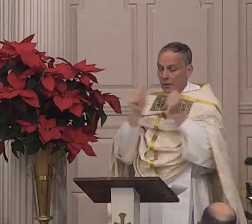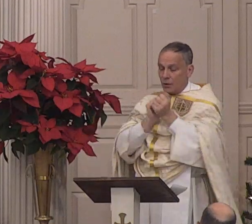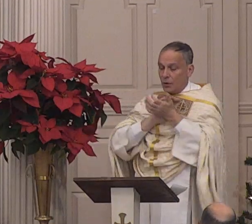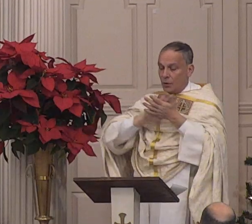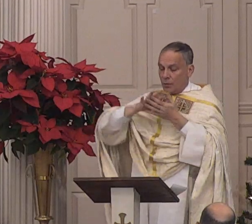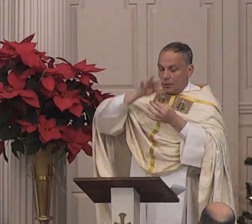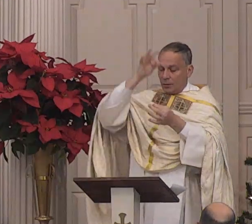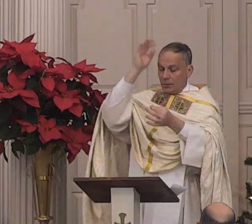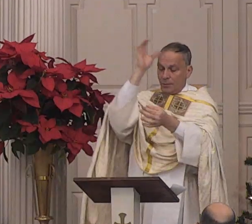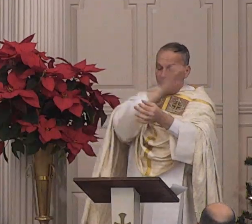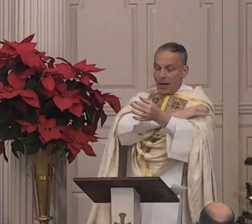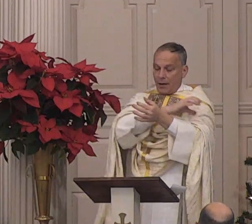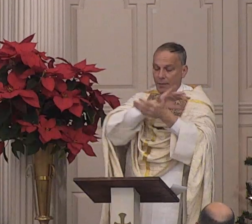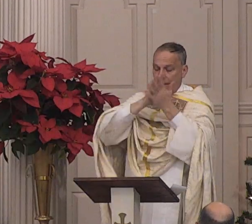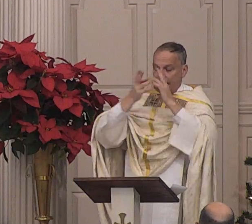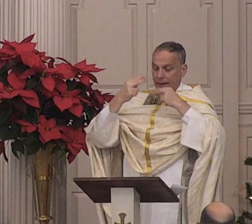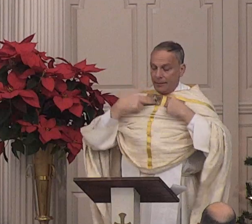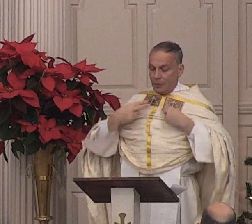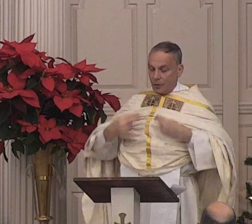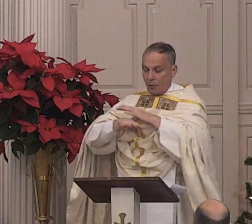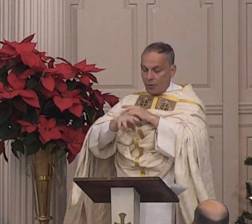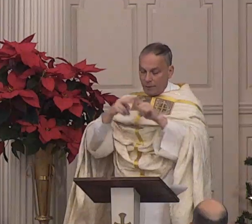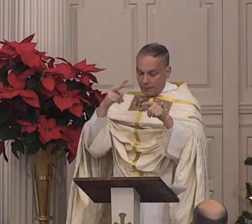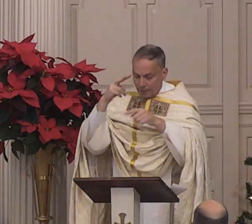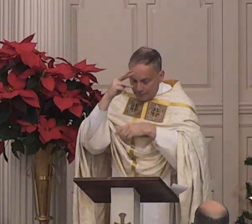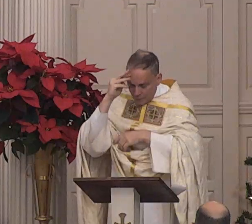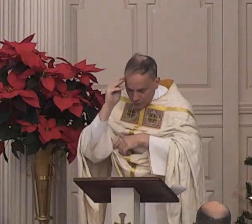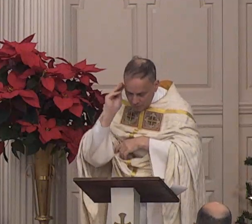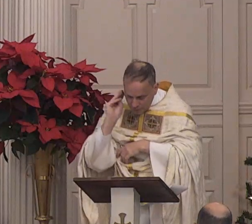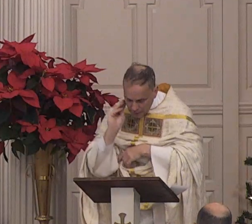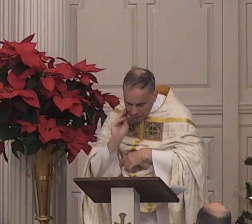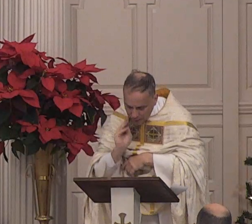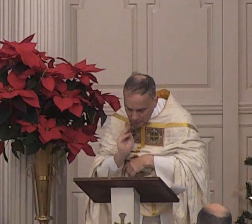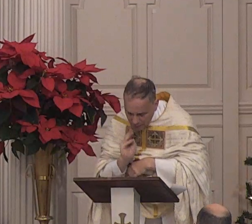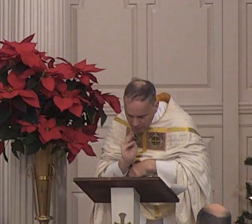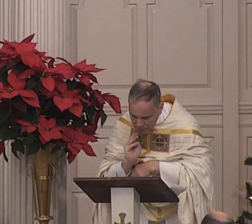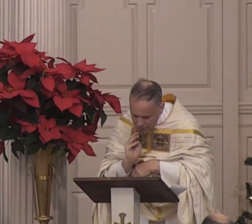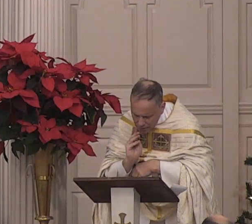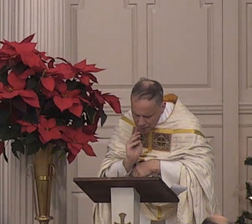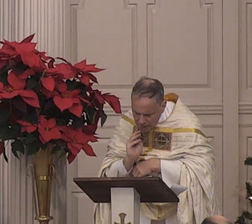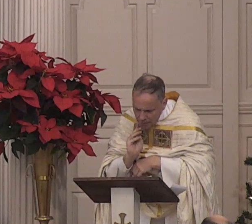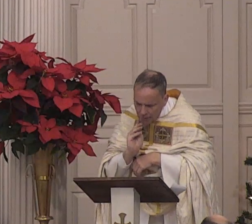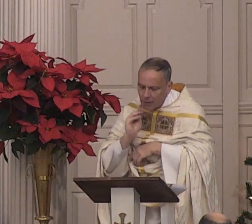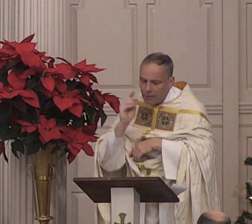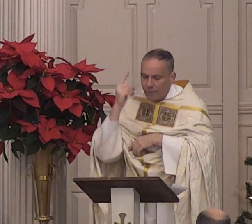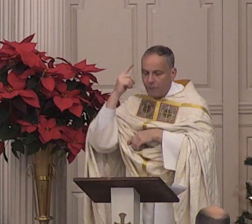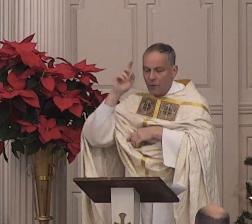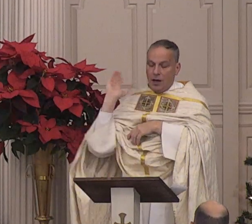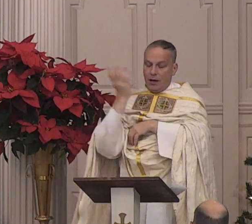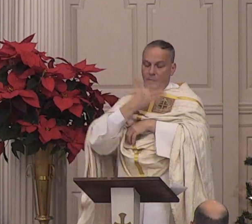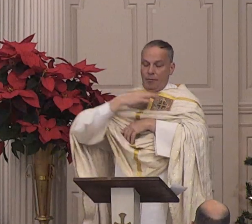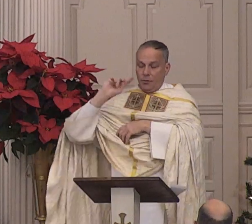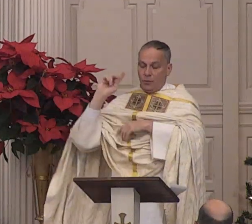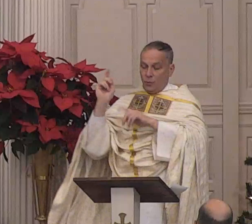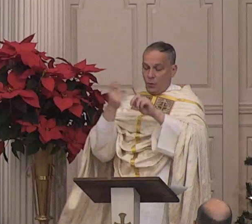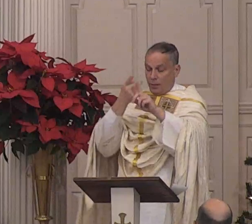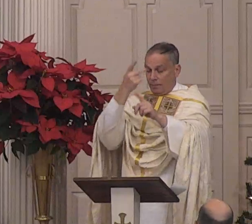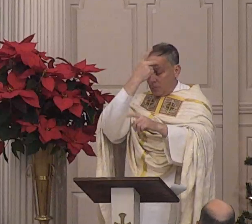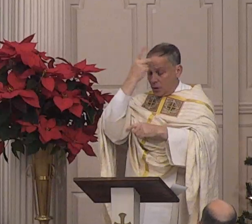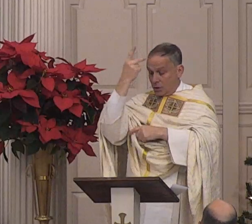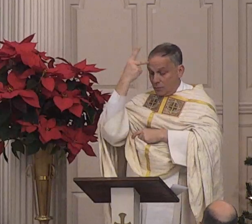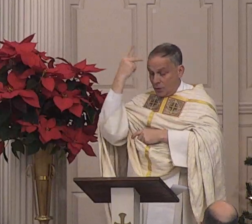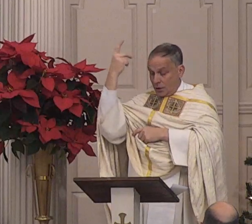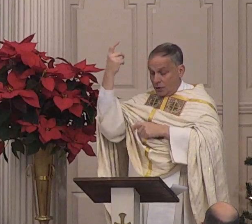Holy Spirit was incarnate in the Virgin Mary, and became man. For our sake he was crucified under Pontius